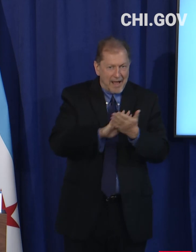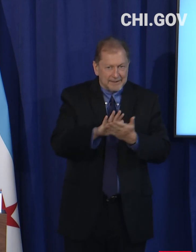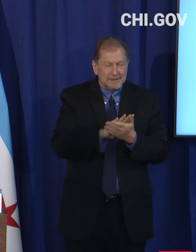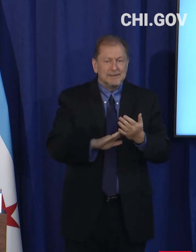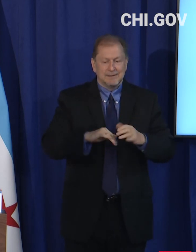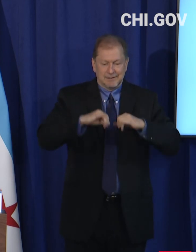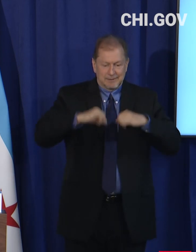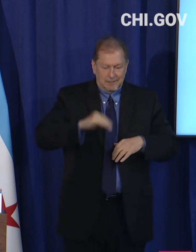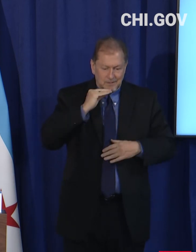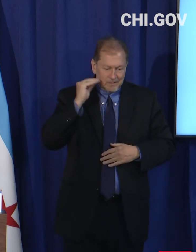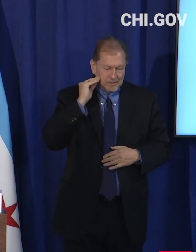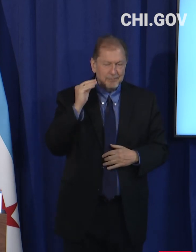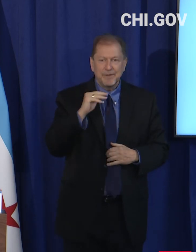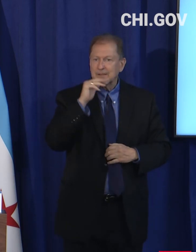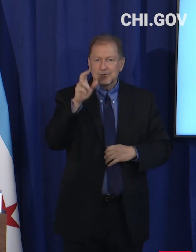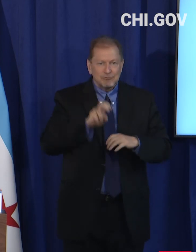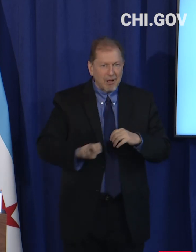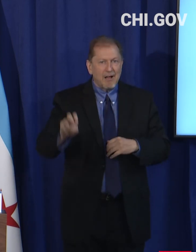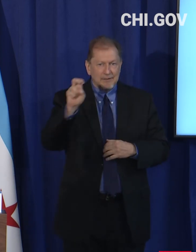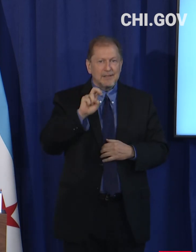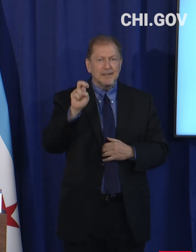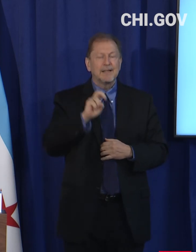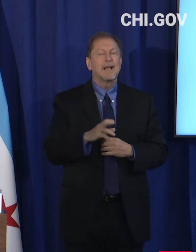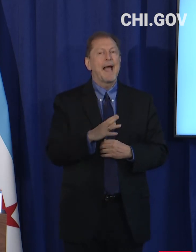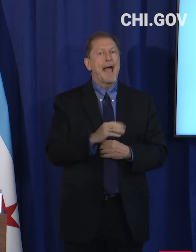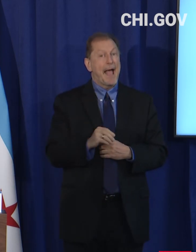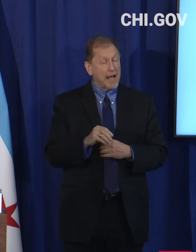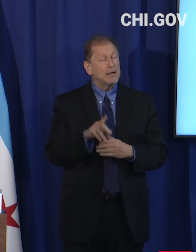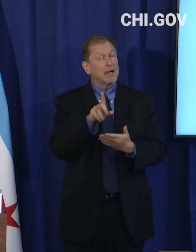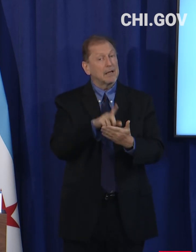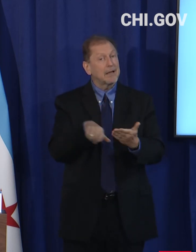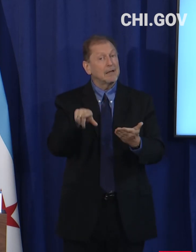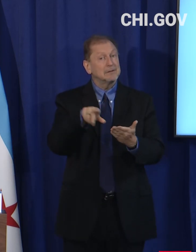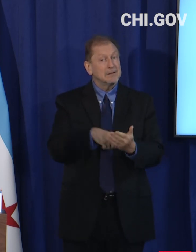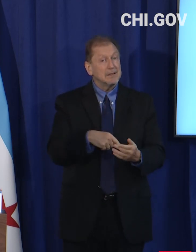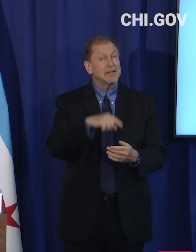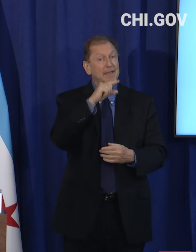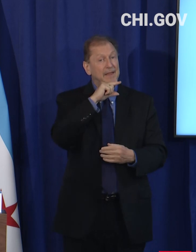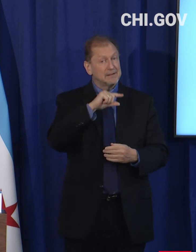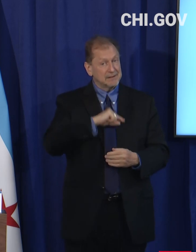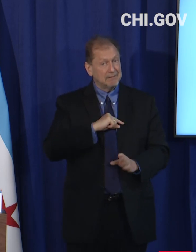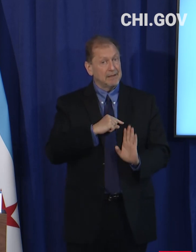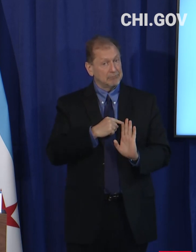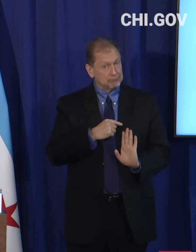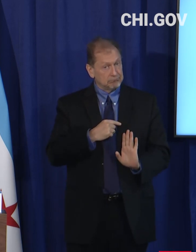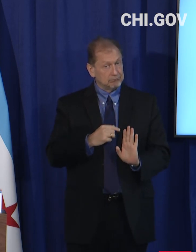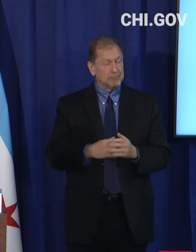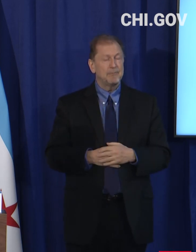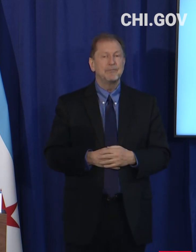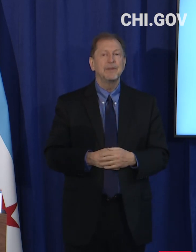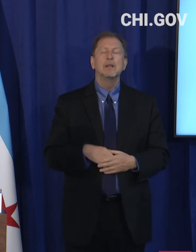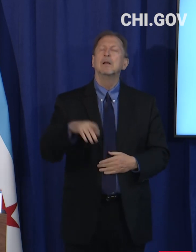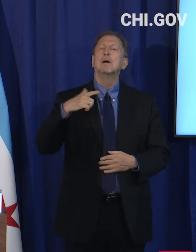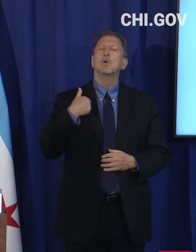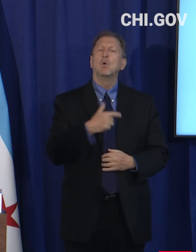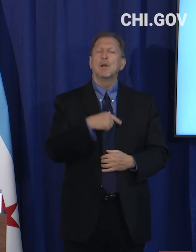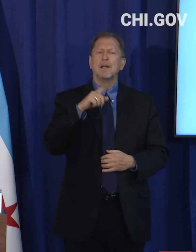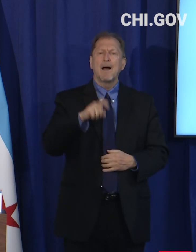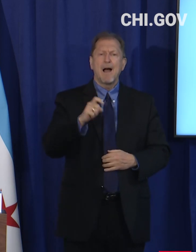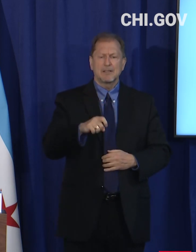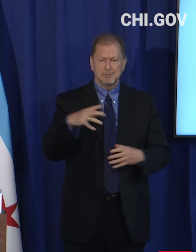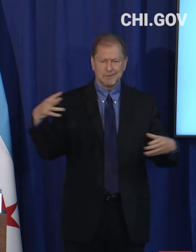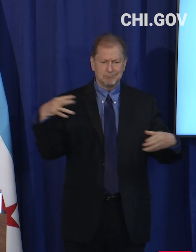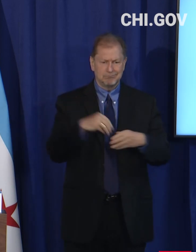home, avoiding travel, and again, canceling traditional Thanksgiving plans. We have to be in this